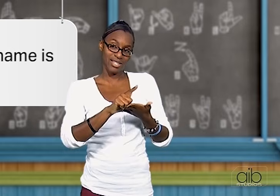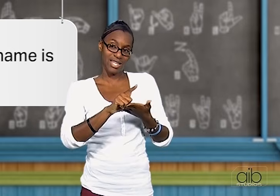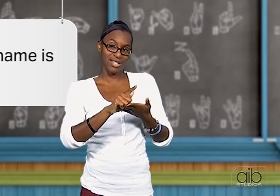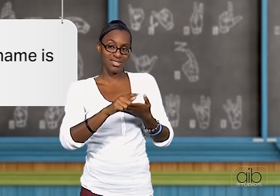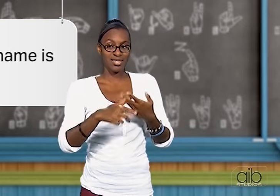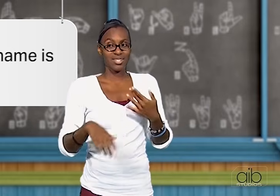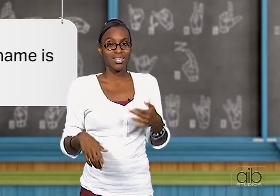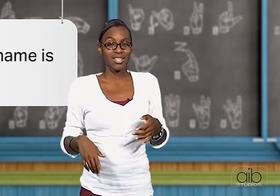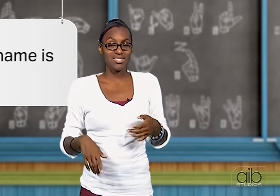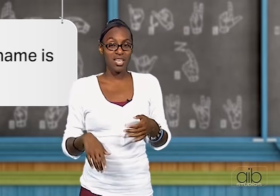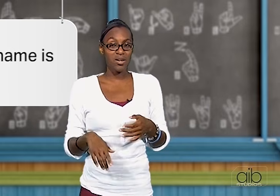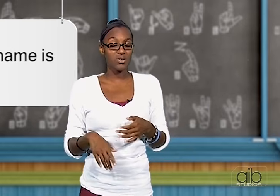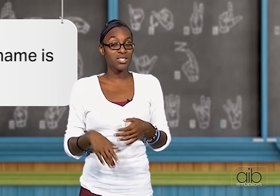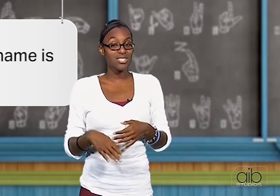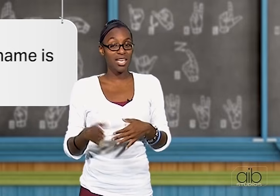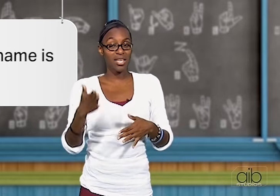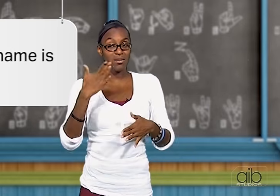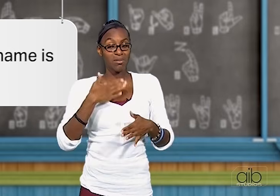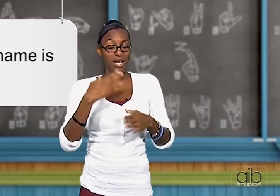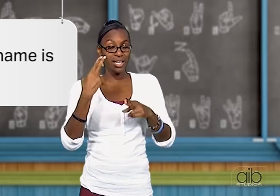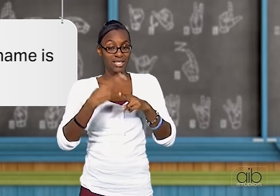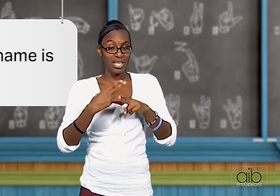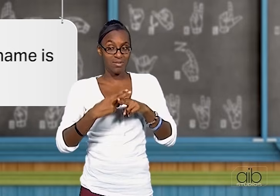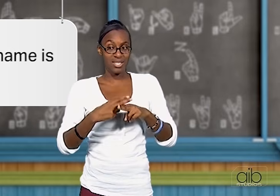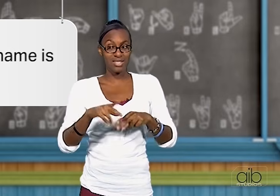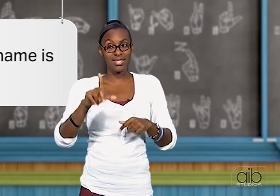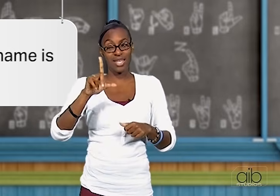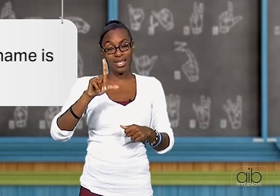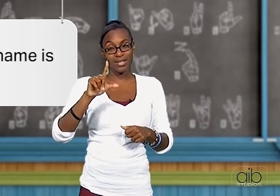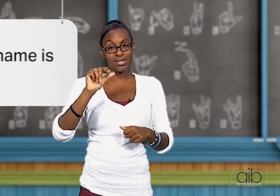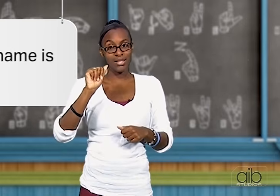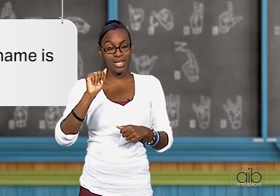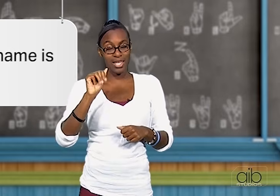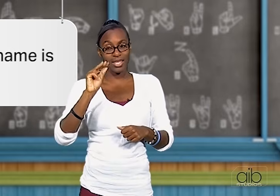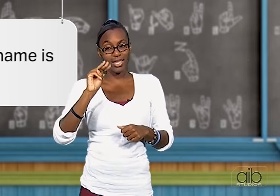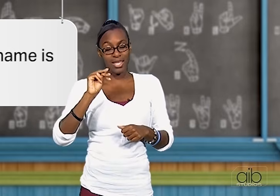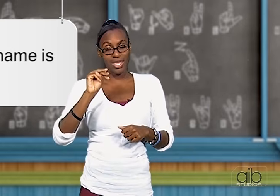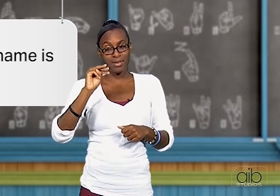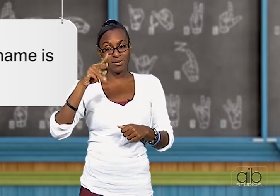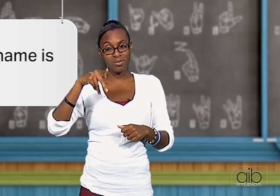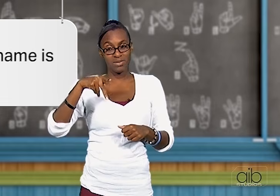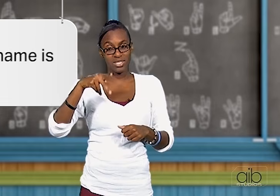that. So you can say, my name is Lamprra,